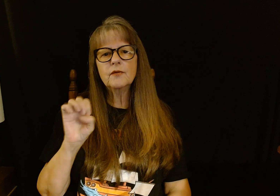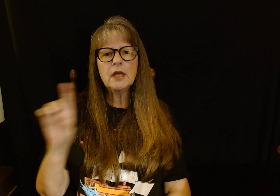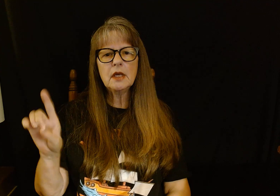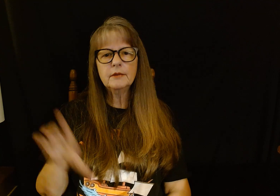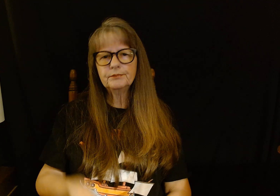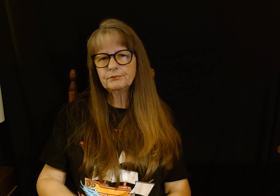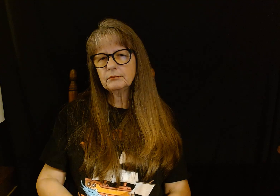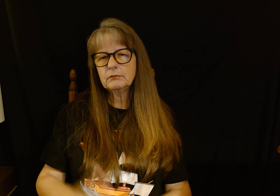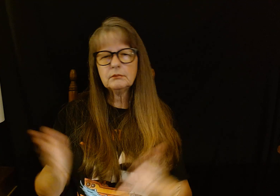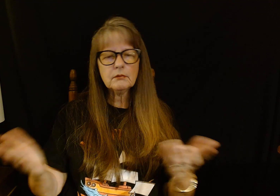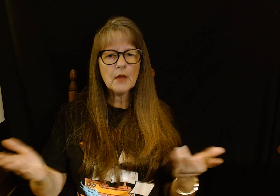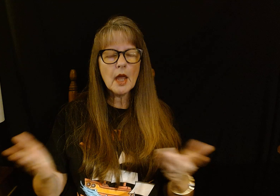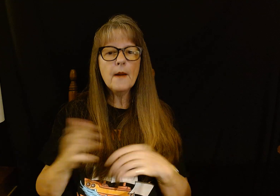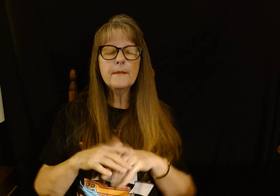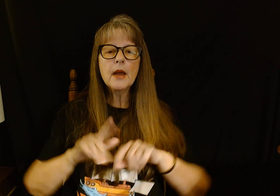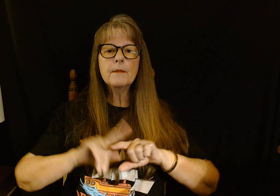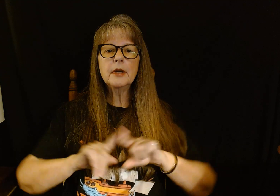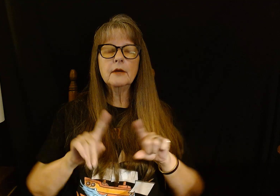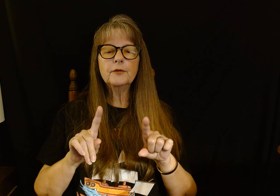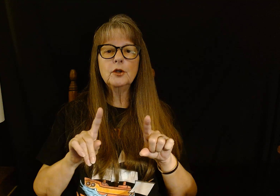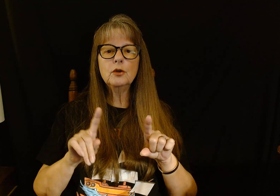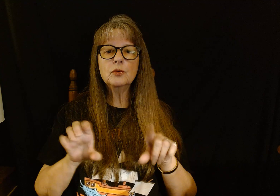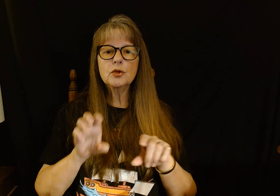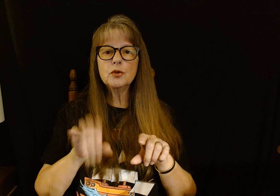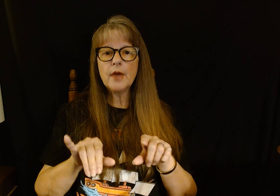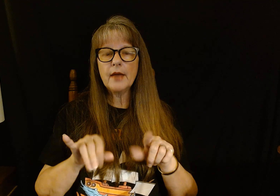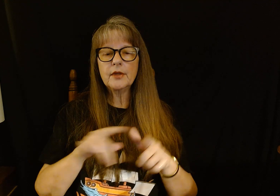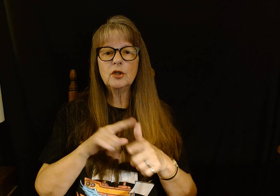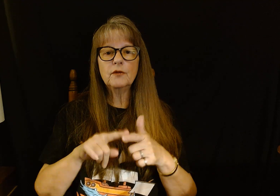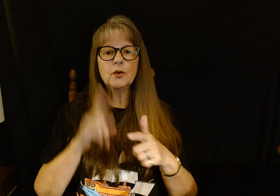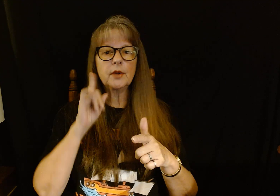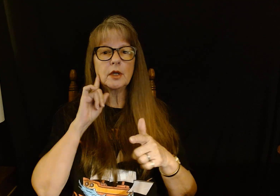feed. But if you do that, then if you hear